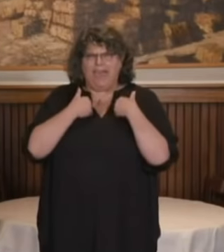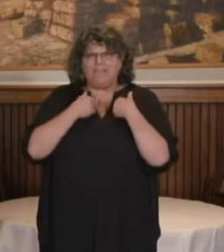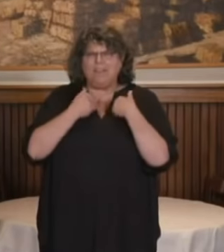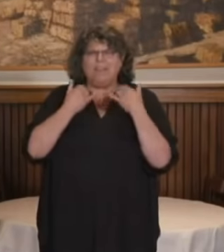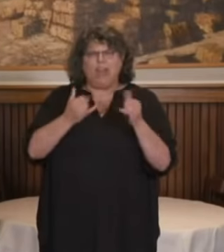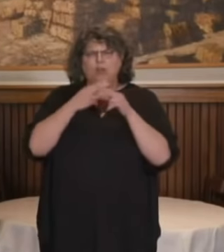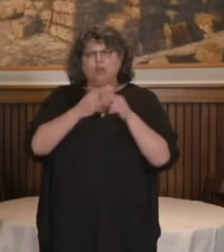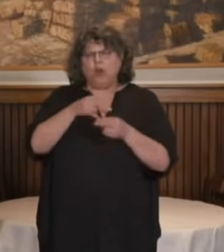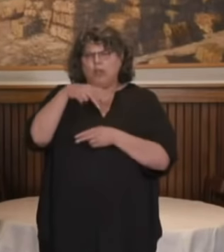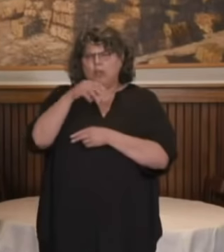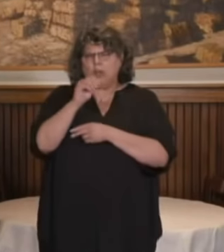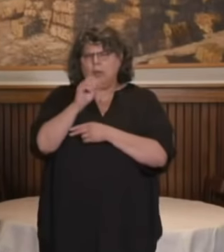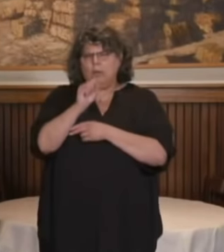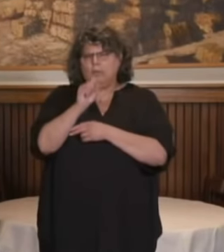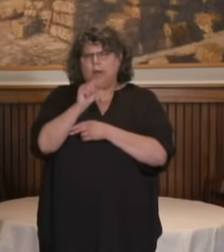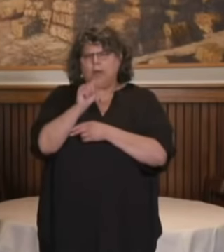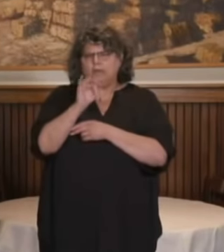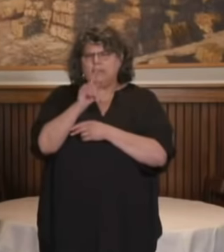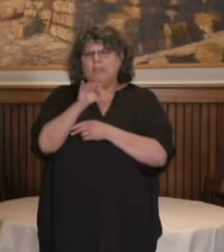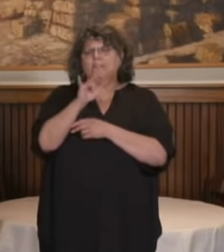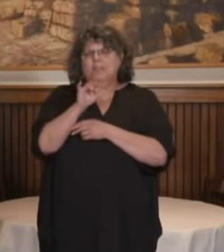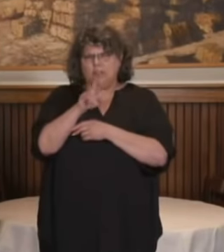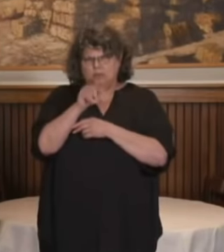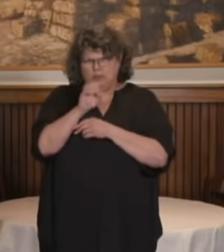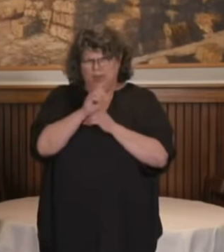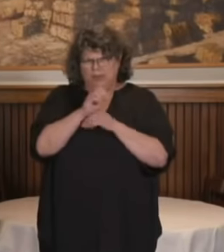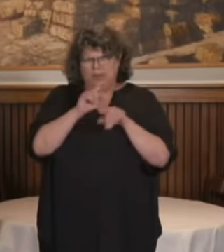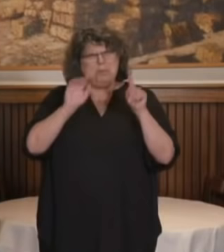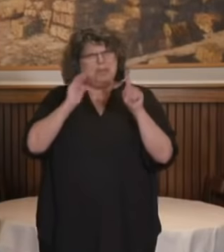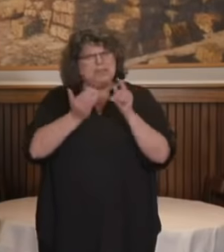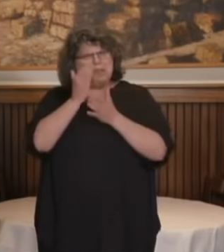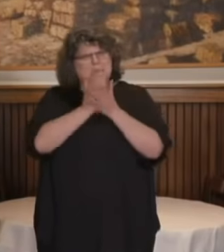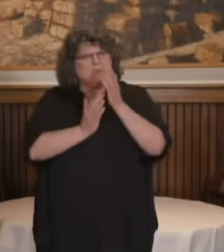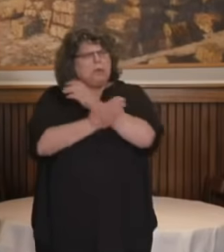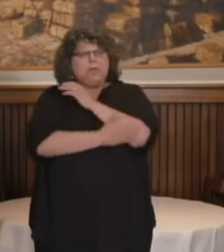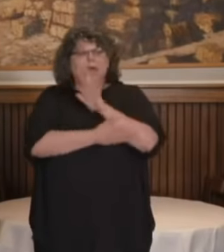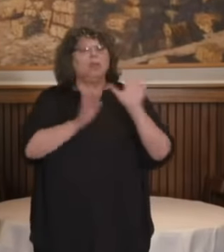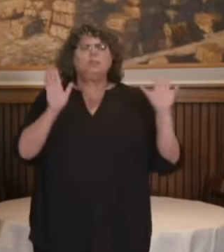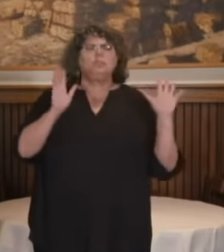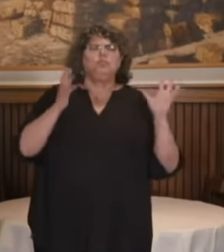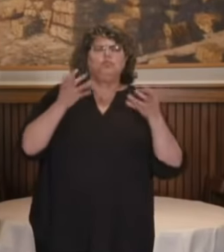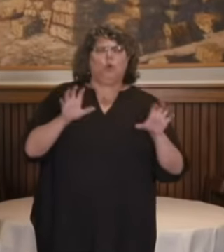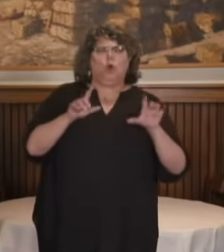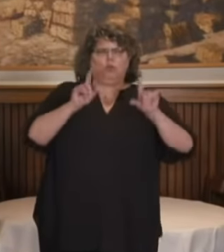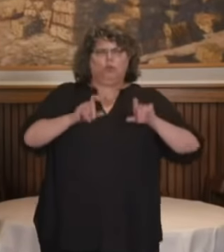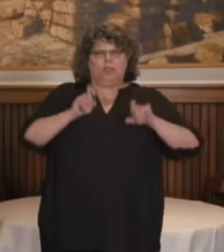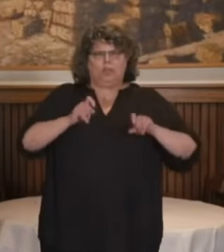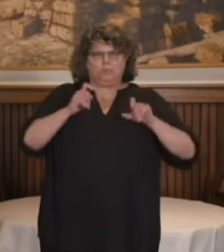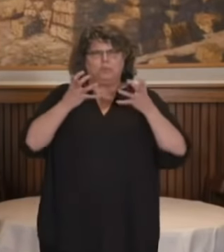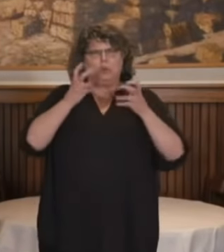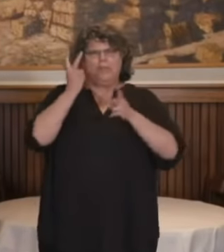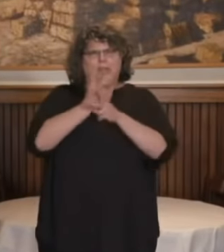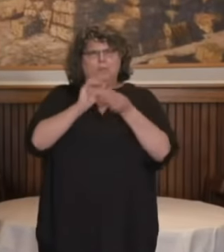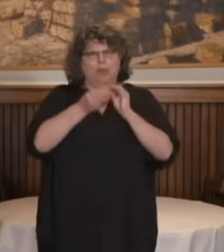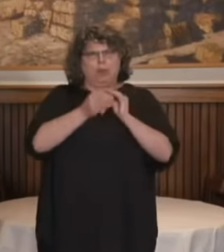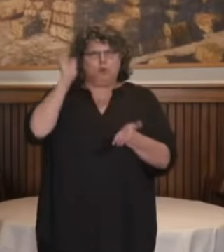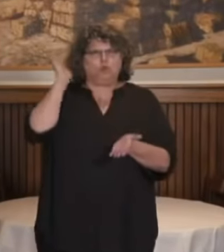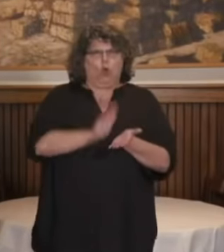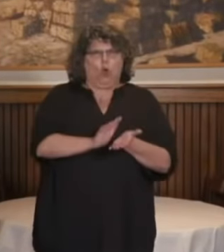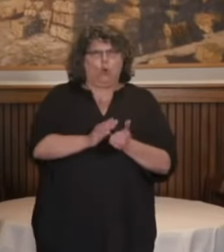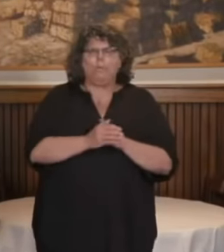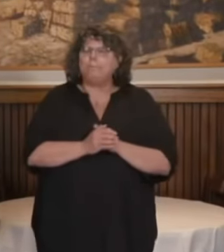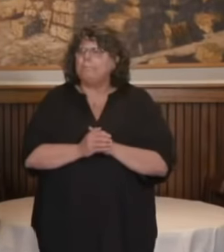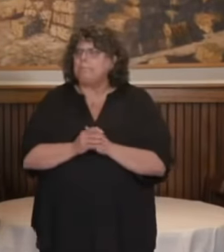positivity rate, and that some counties are avoiding testing in order to keep their case count down. Which counties are those? Well, I said that